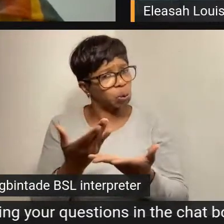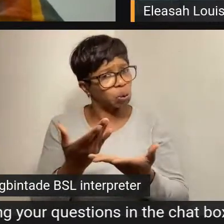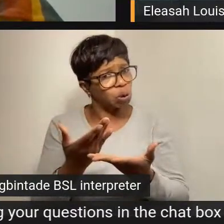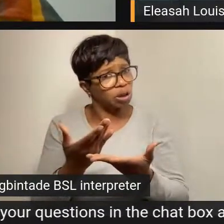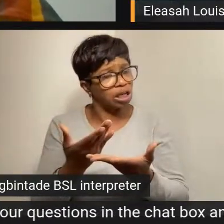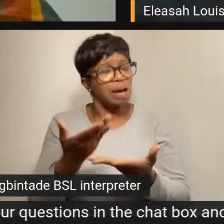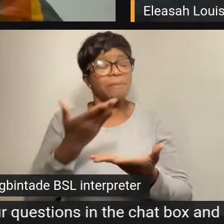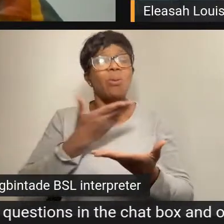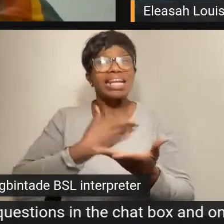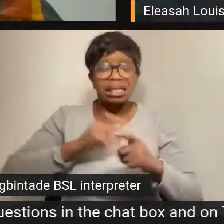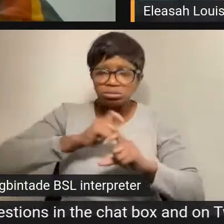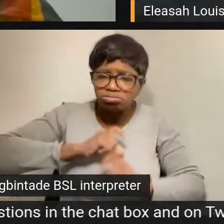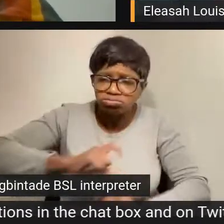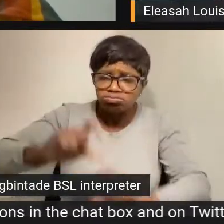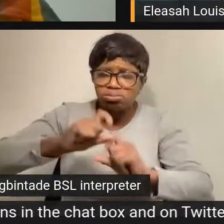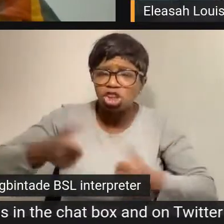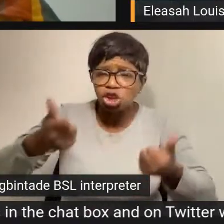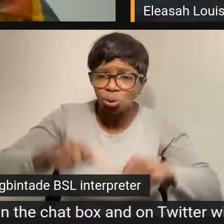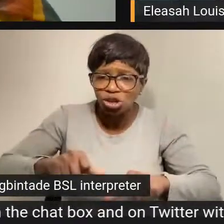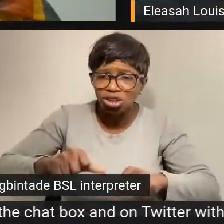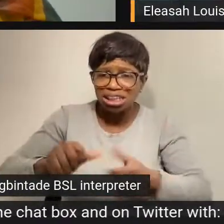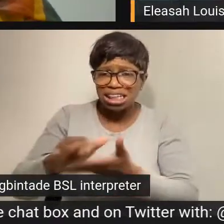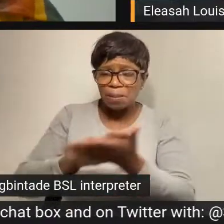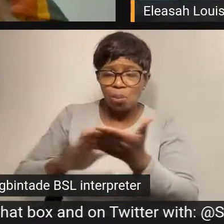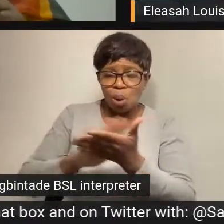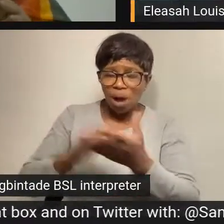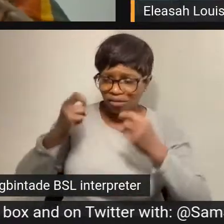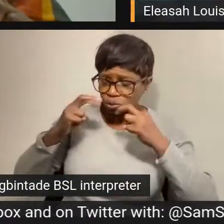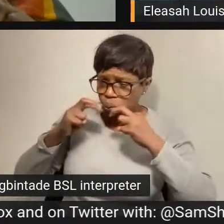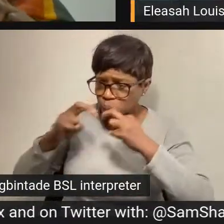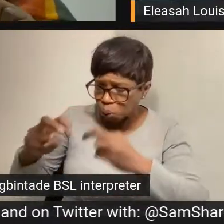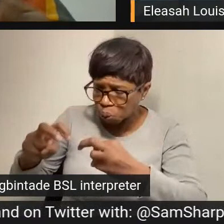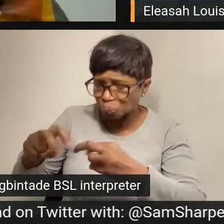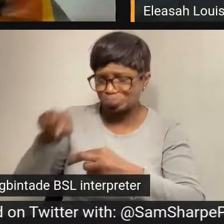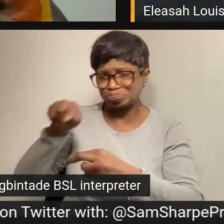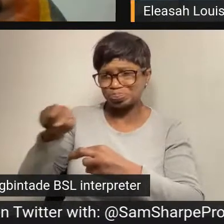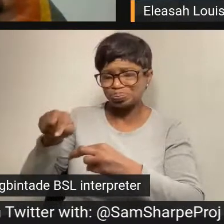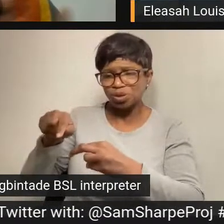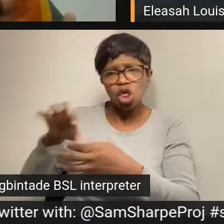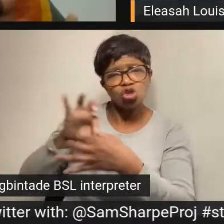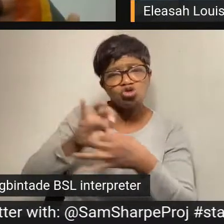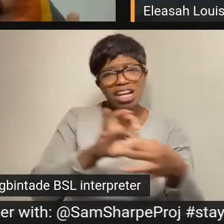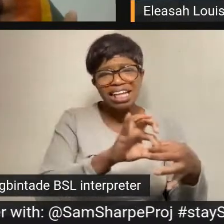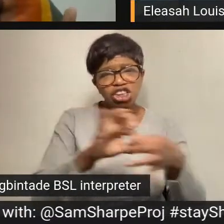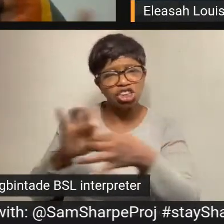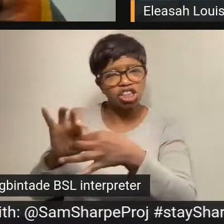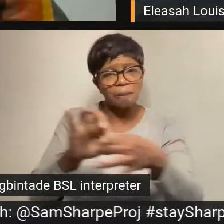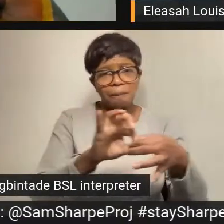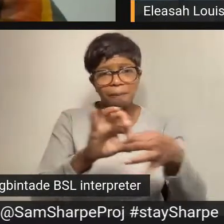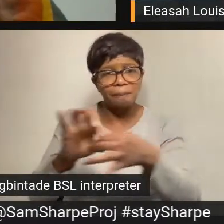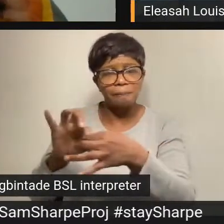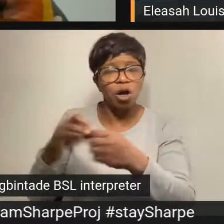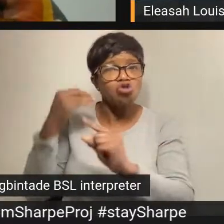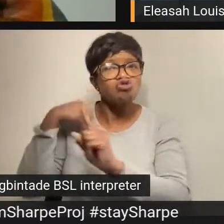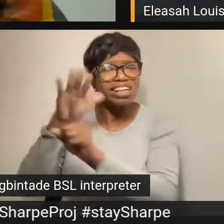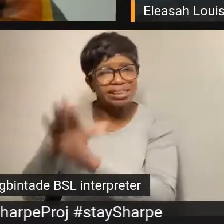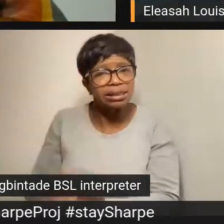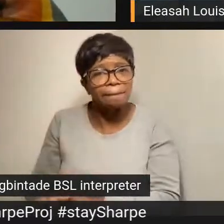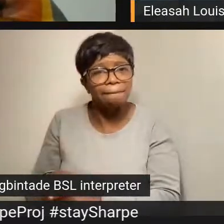sustainable solution, we also need to look at the economic, the relationships,